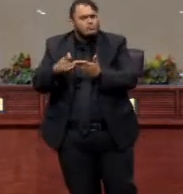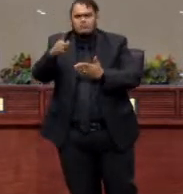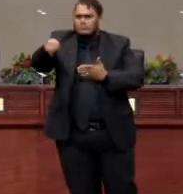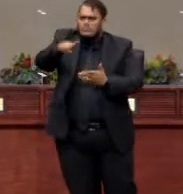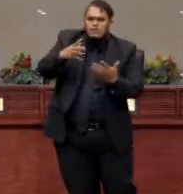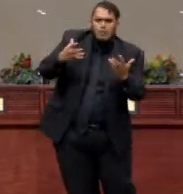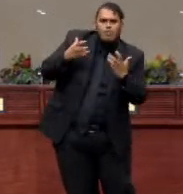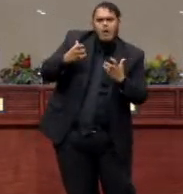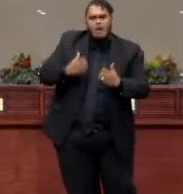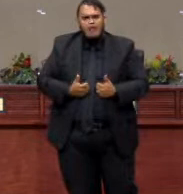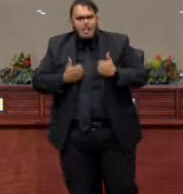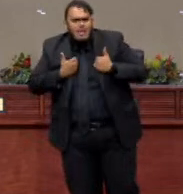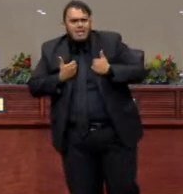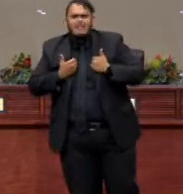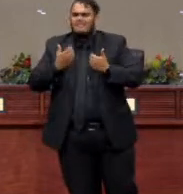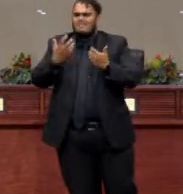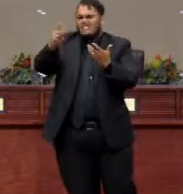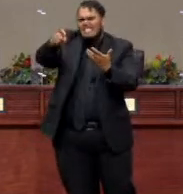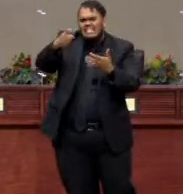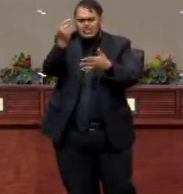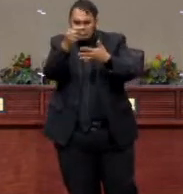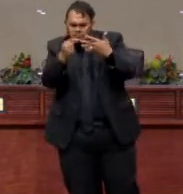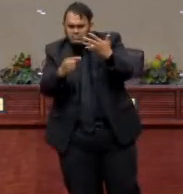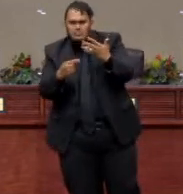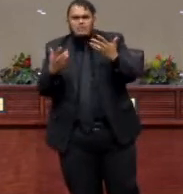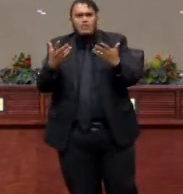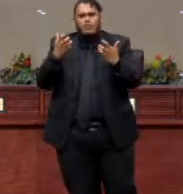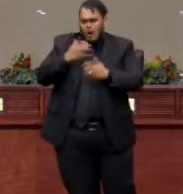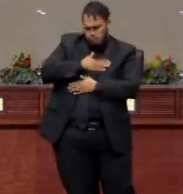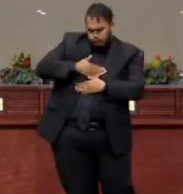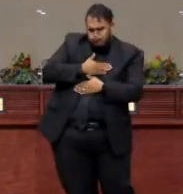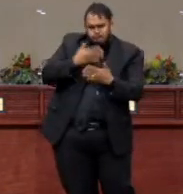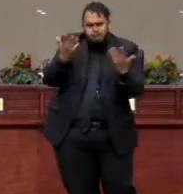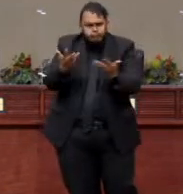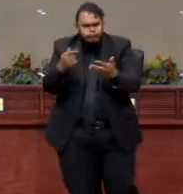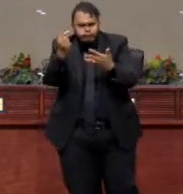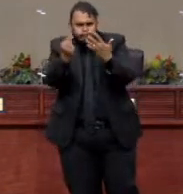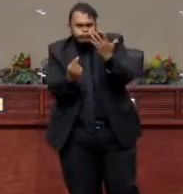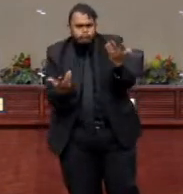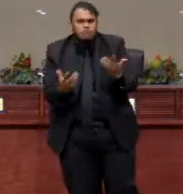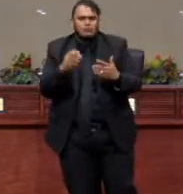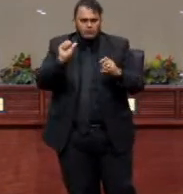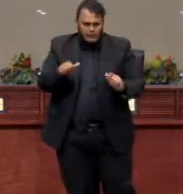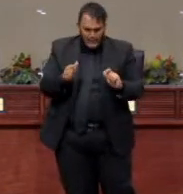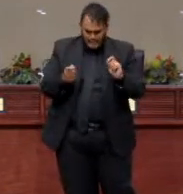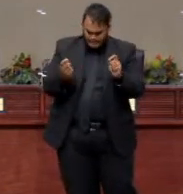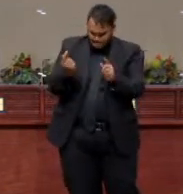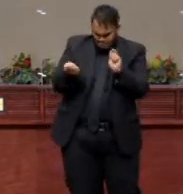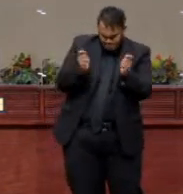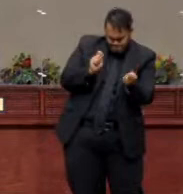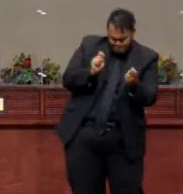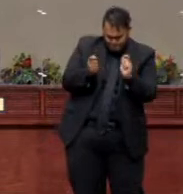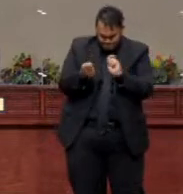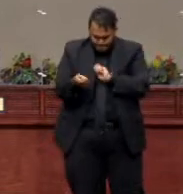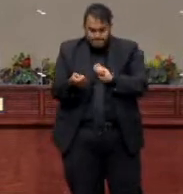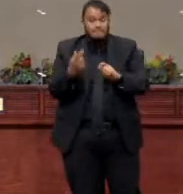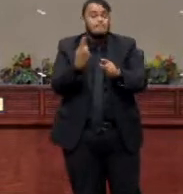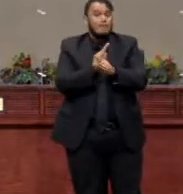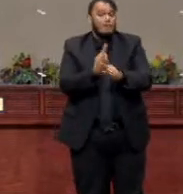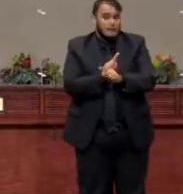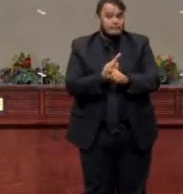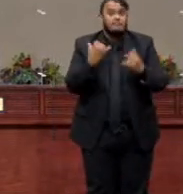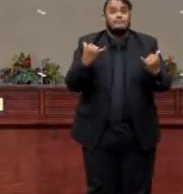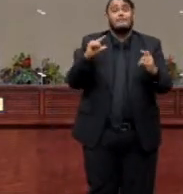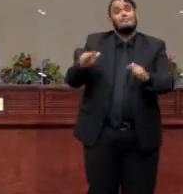are their amenities, what are their needs, so that we can make appropriate adjustments. And now Dr. Pino